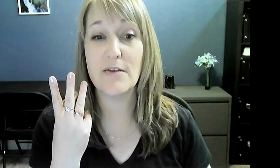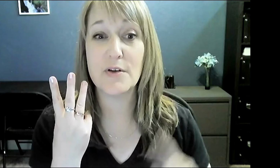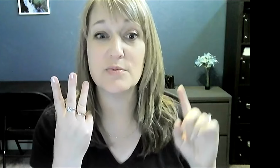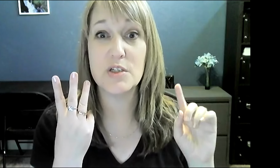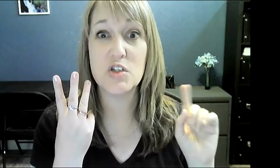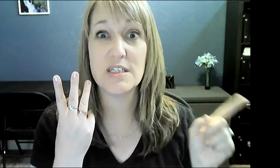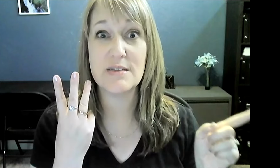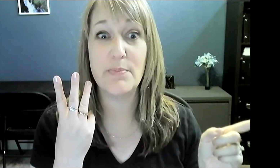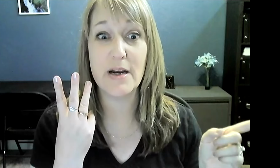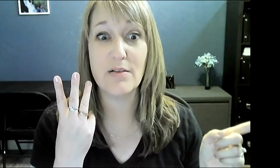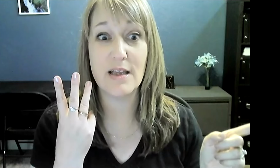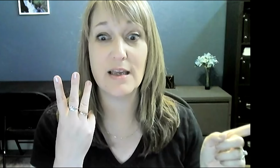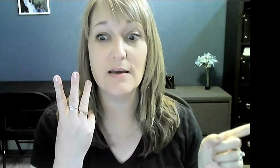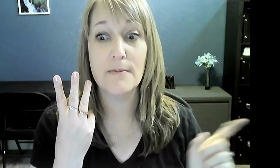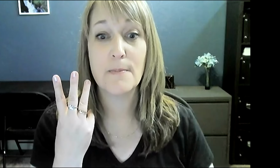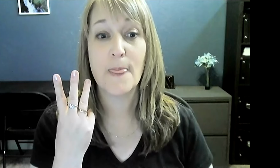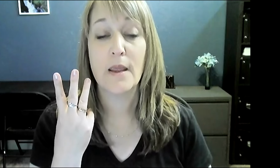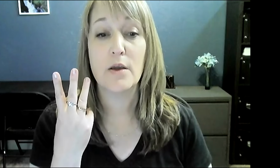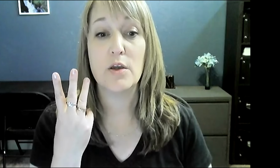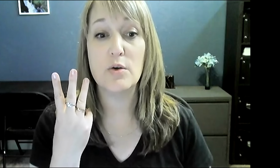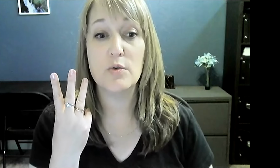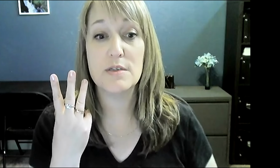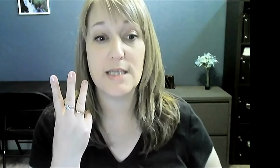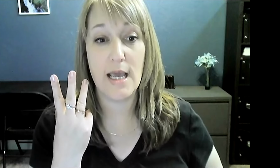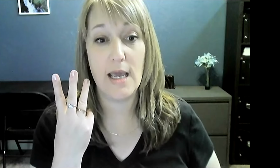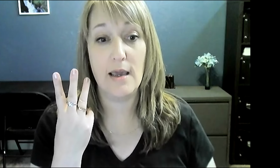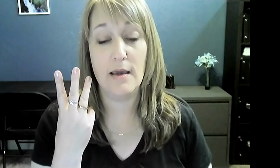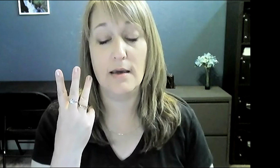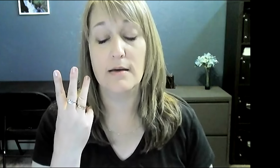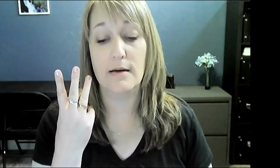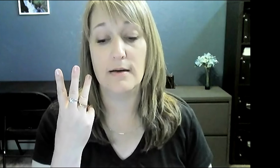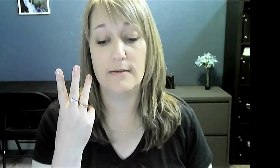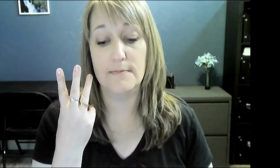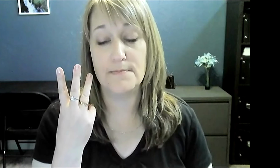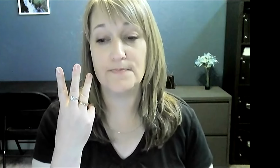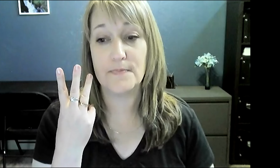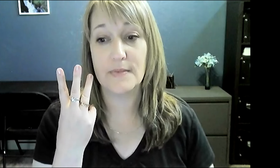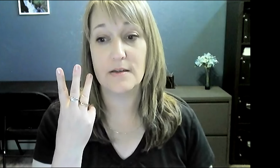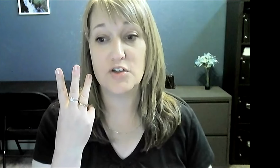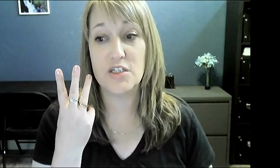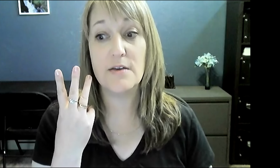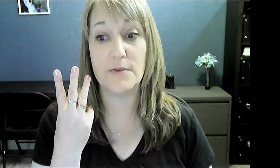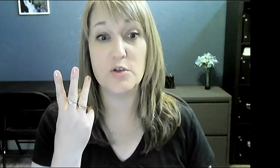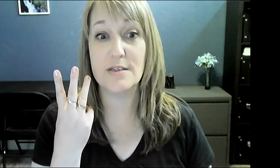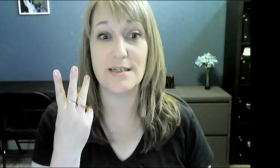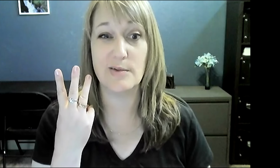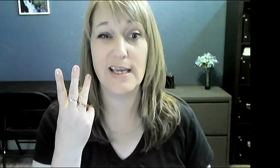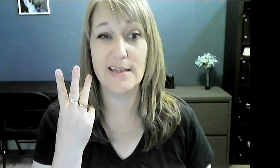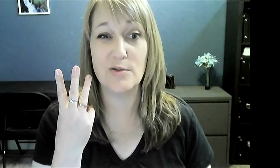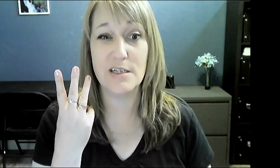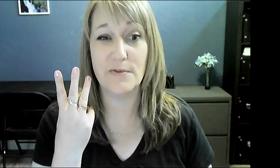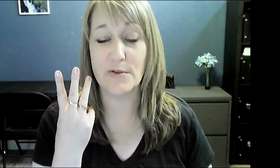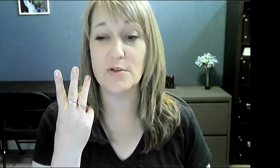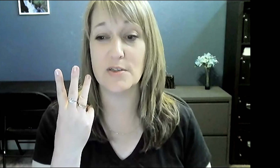because we just barely used a T for Tuesday. So we can't do T for Thursday,